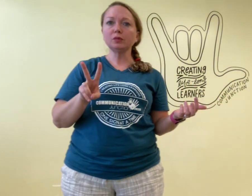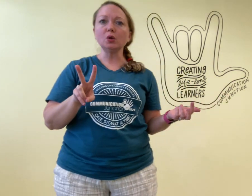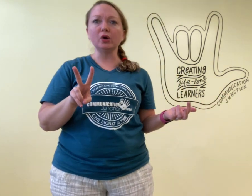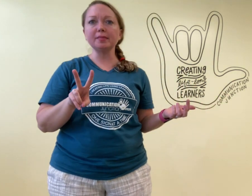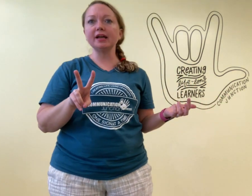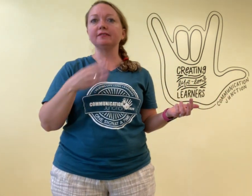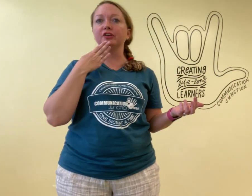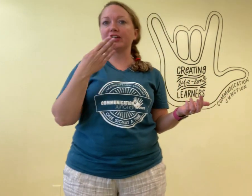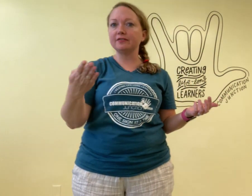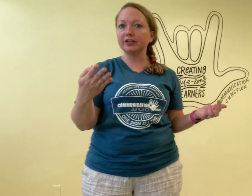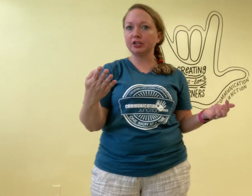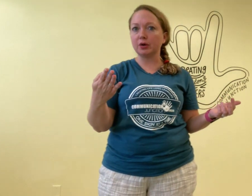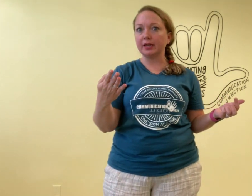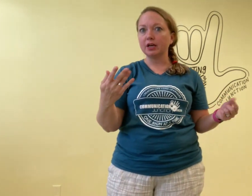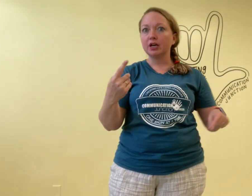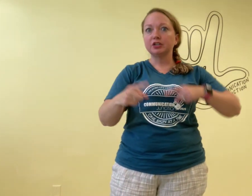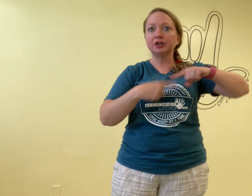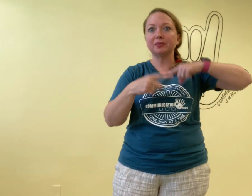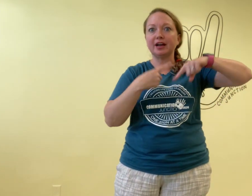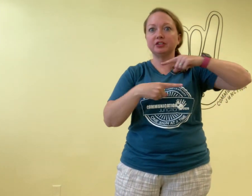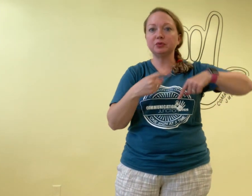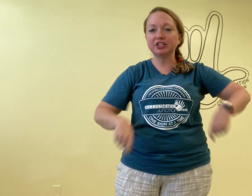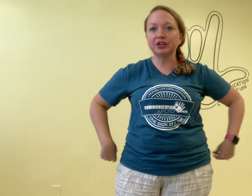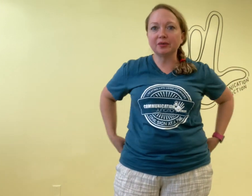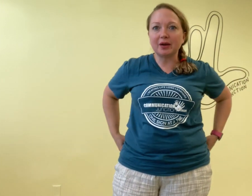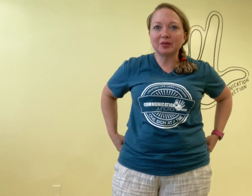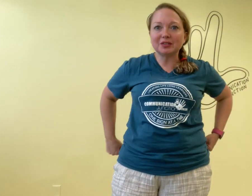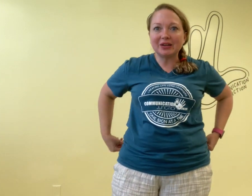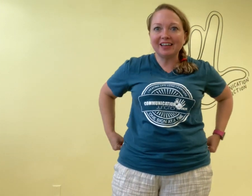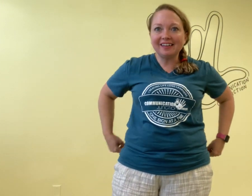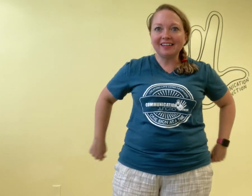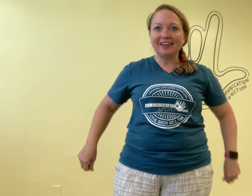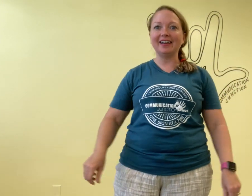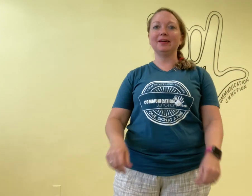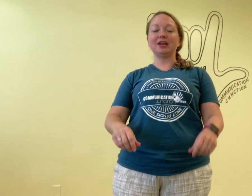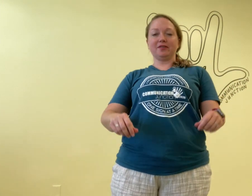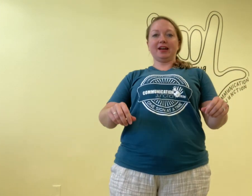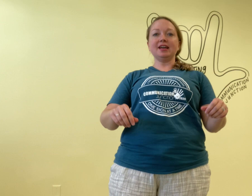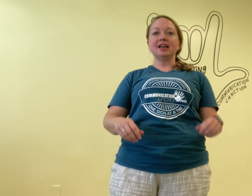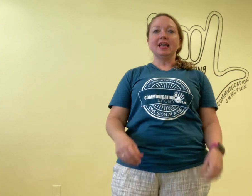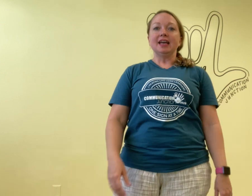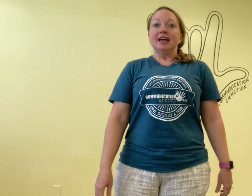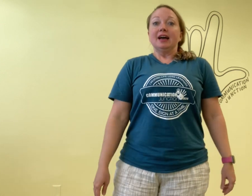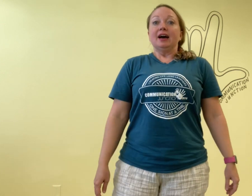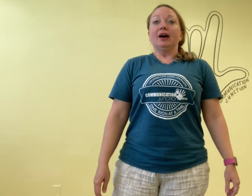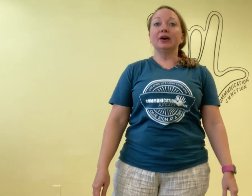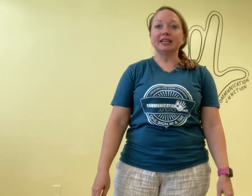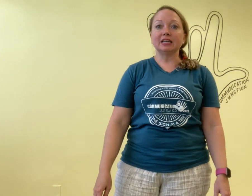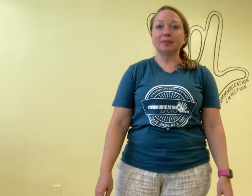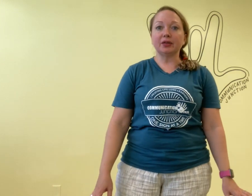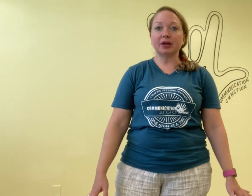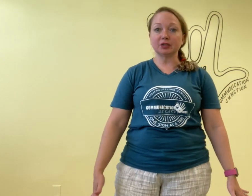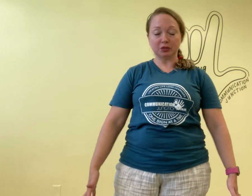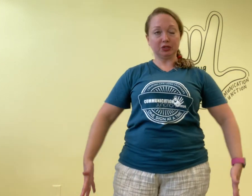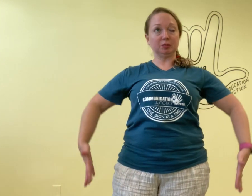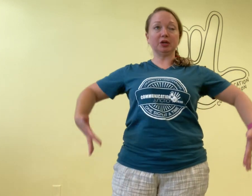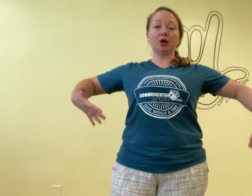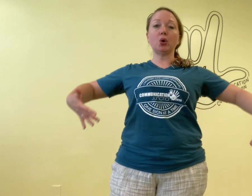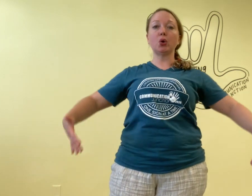What about if you're thankful and you know it, turn around. Do you want to turn around with Miss Whitney? All right, here we go. Ready? Take a deep breath, because we're going to do some turning.